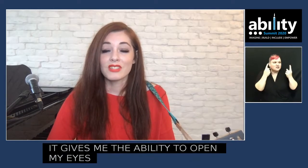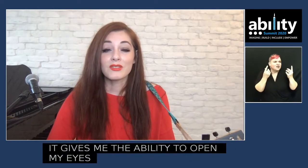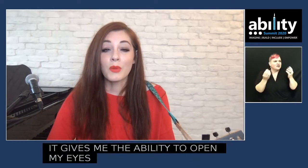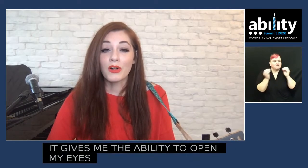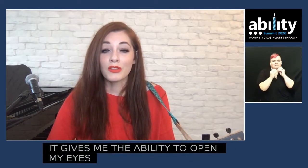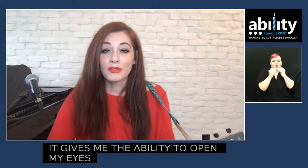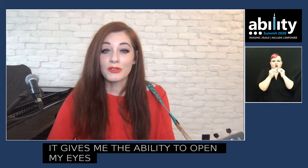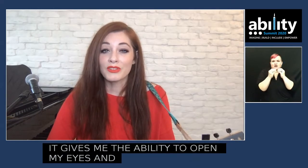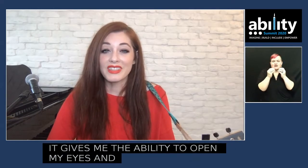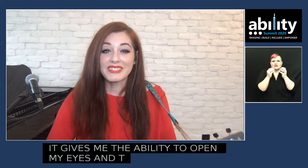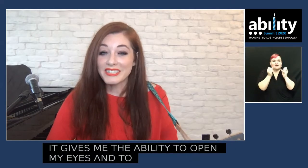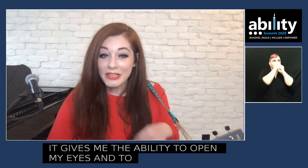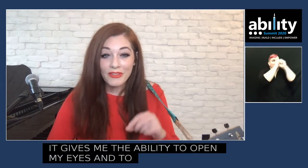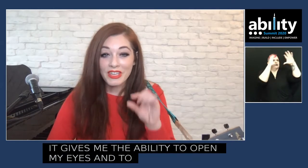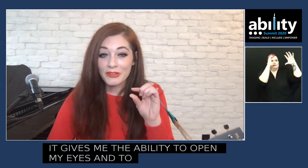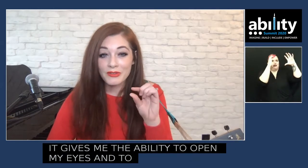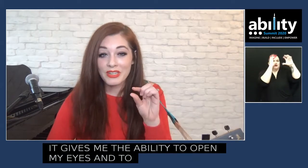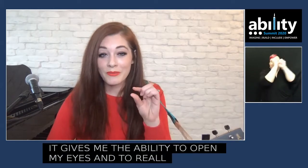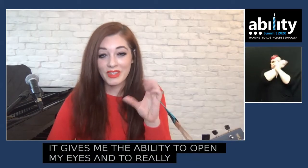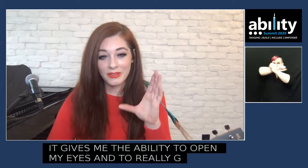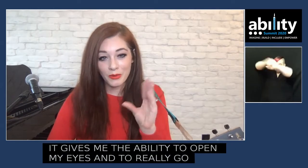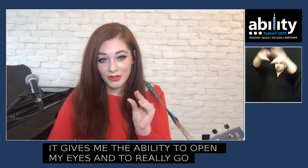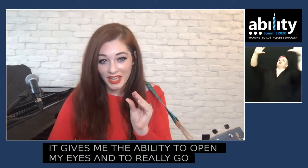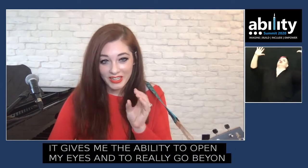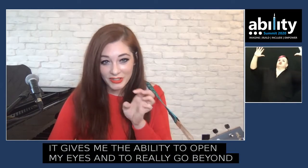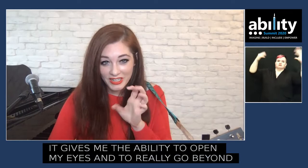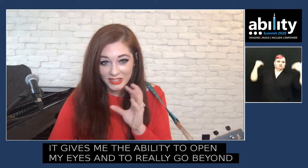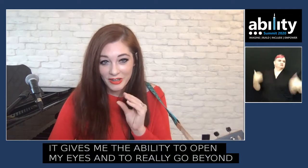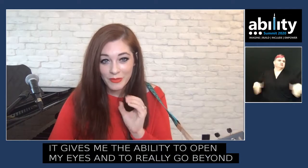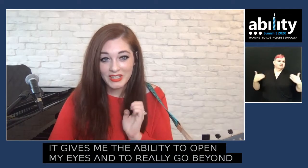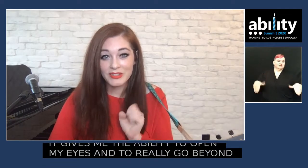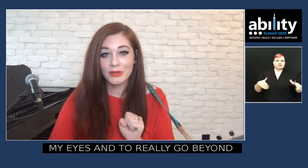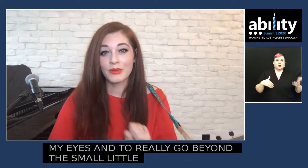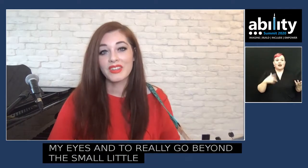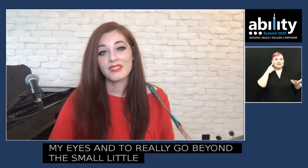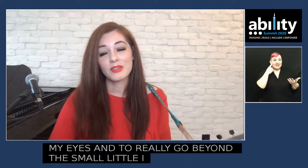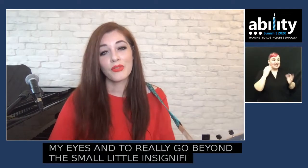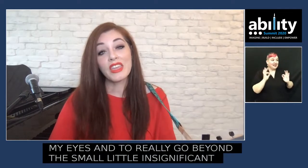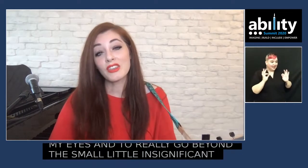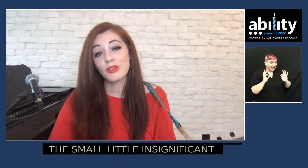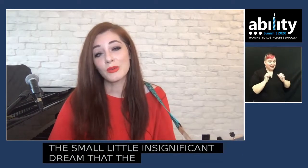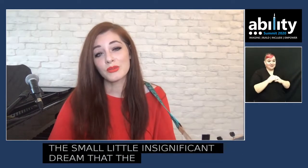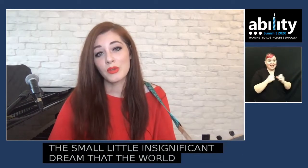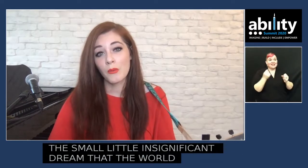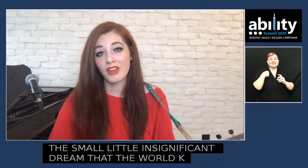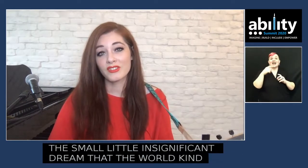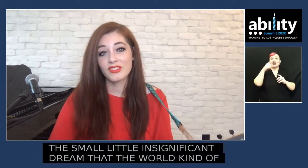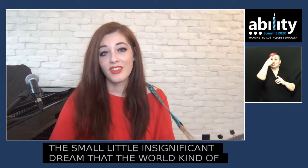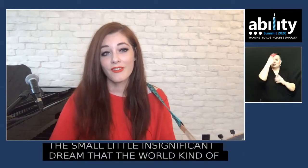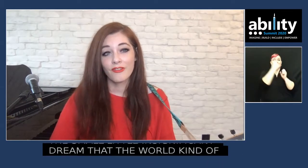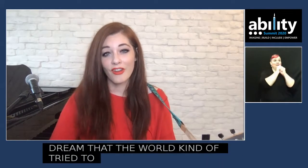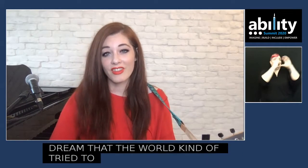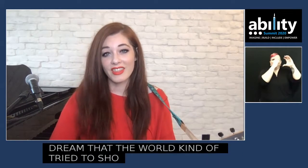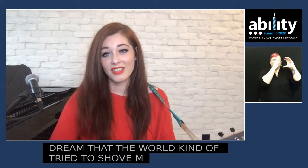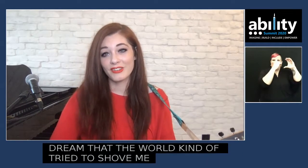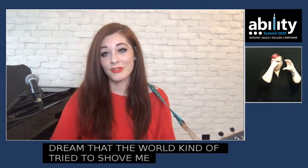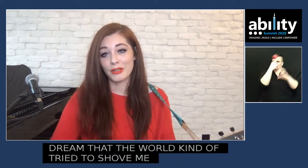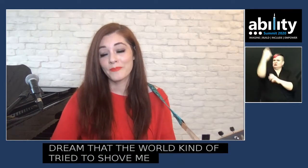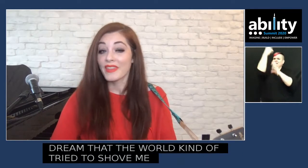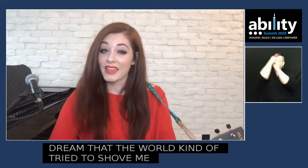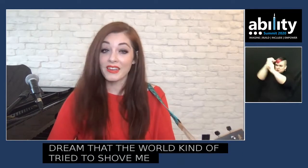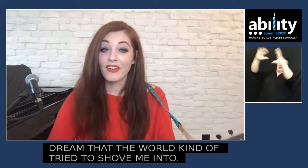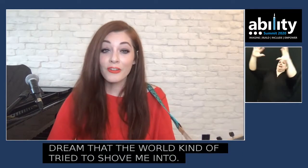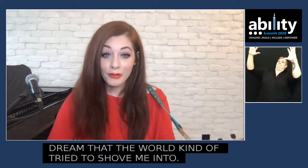the small little insignificant dream that the world kind of tried to shove me into. So thank you so much for everything